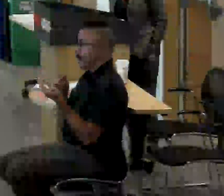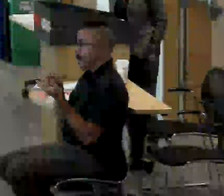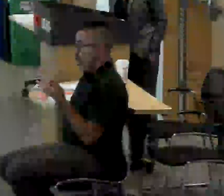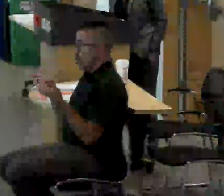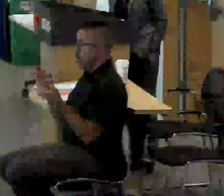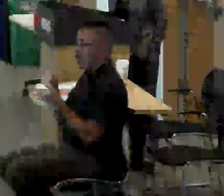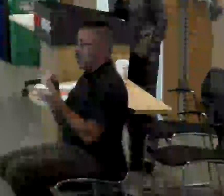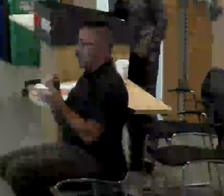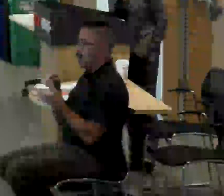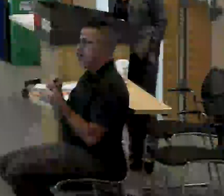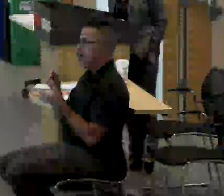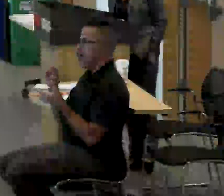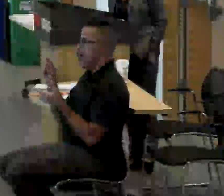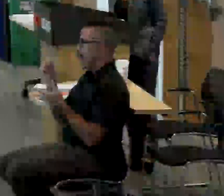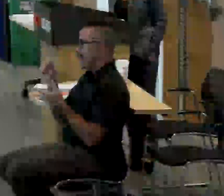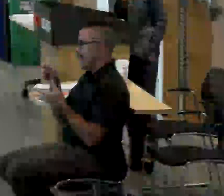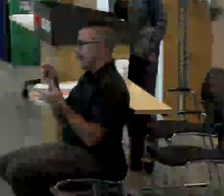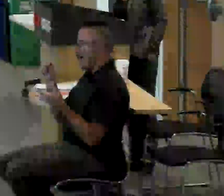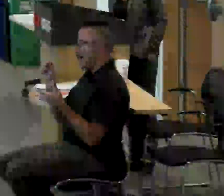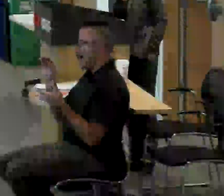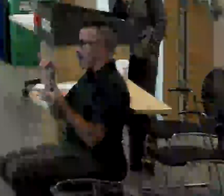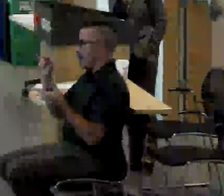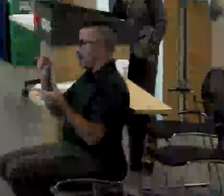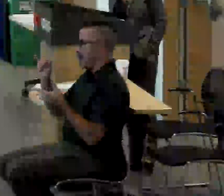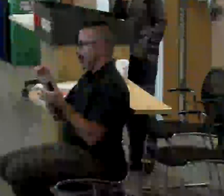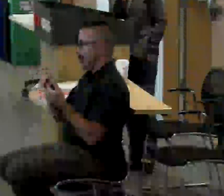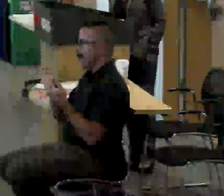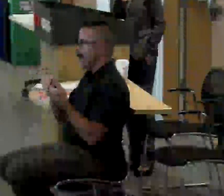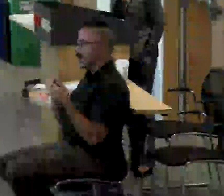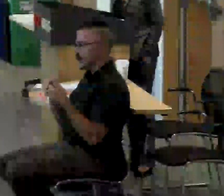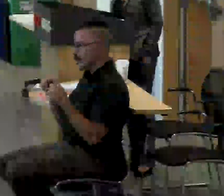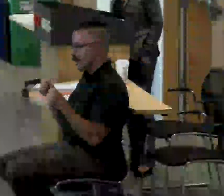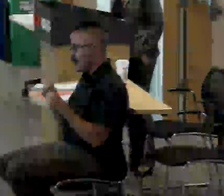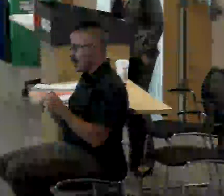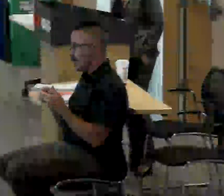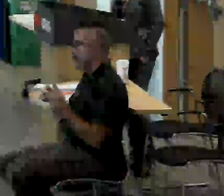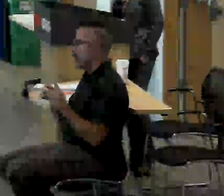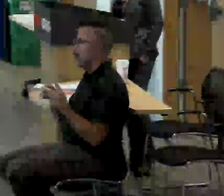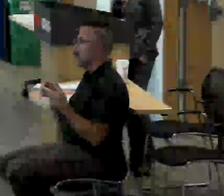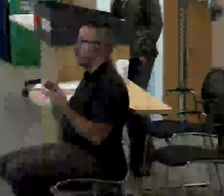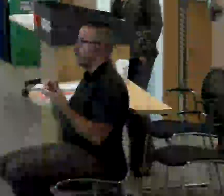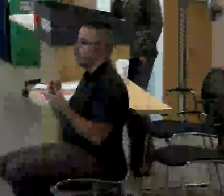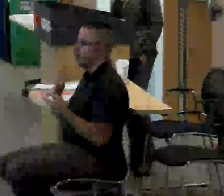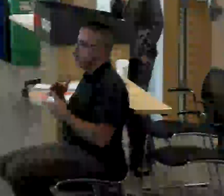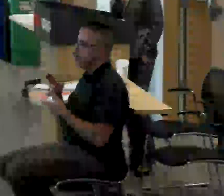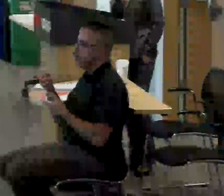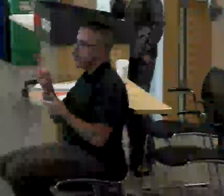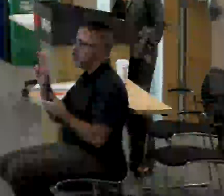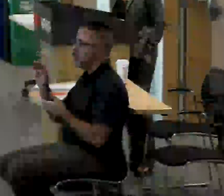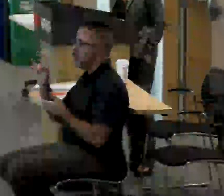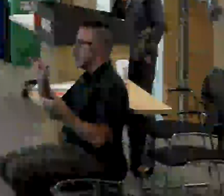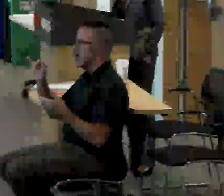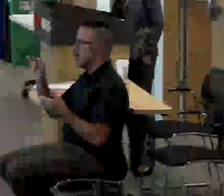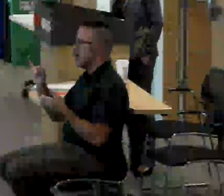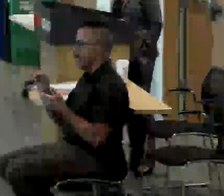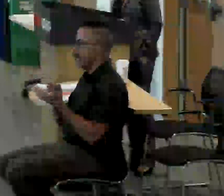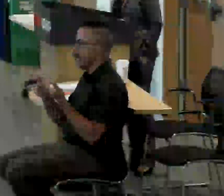are adaptability, flexibility, humility, transparency, accountability,